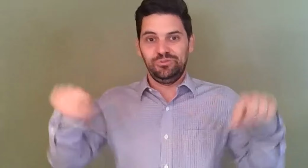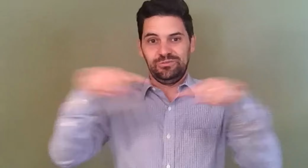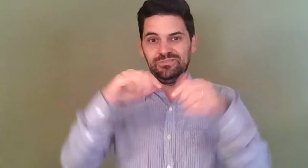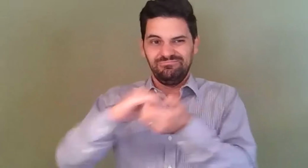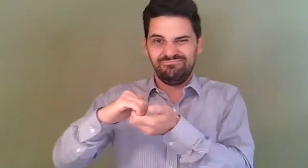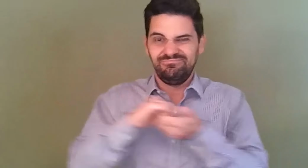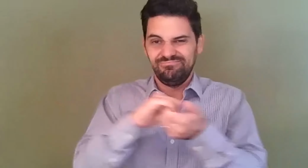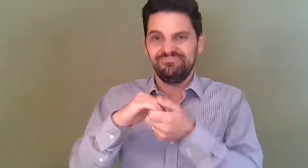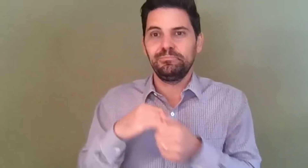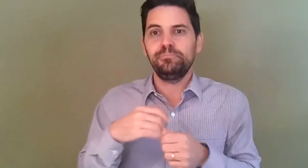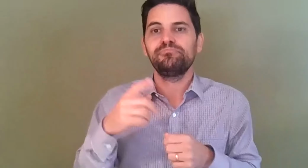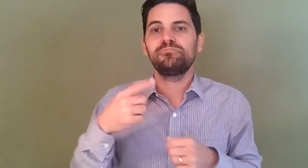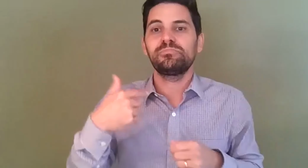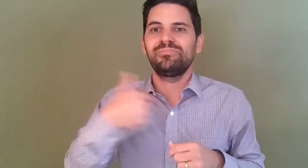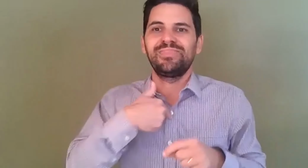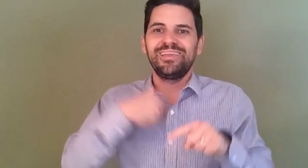USAID.